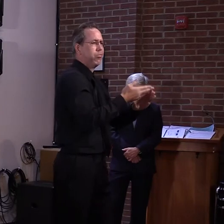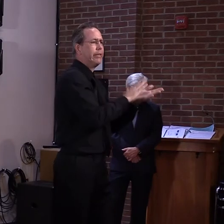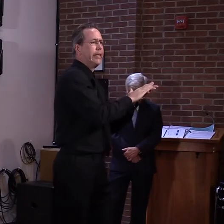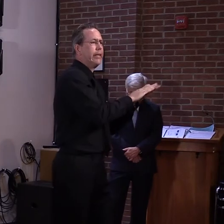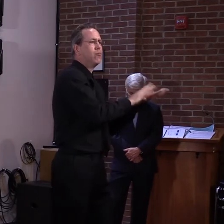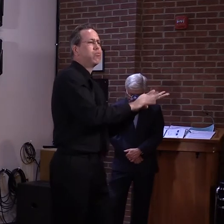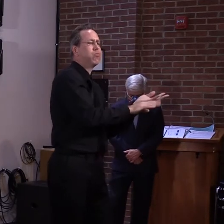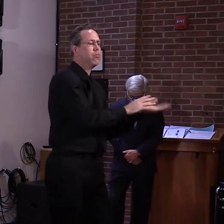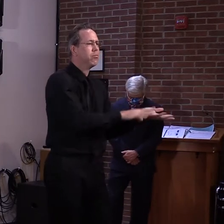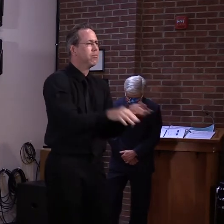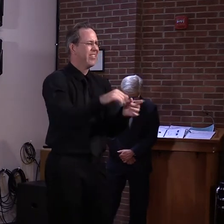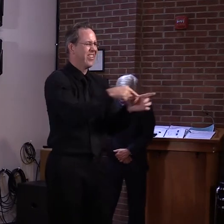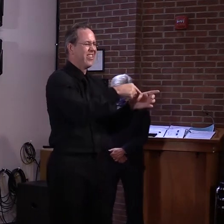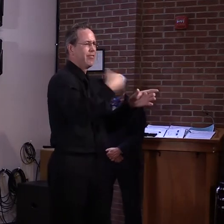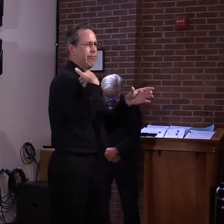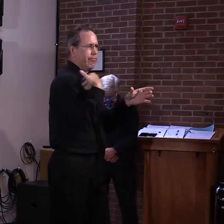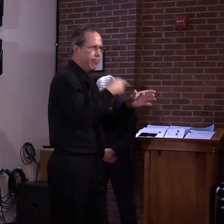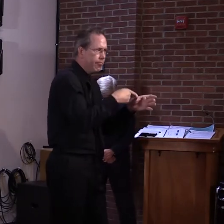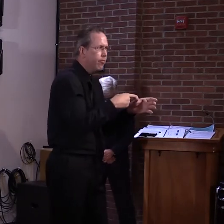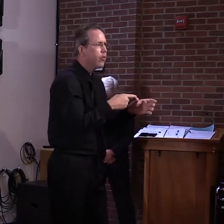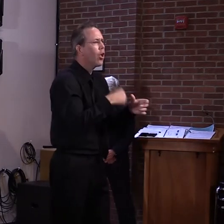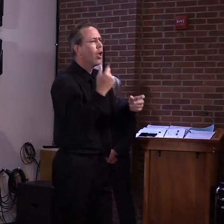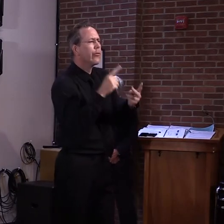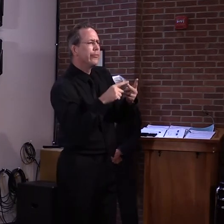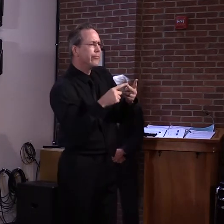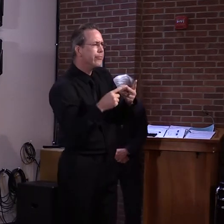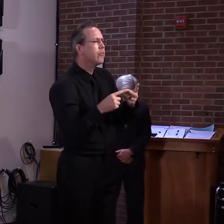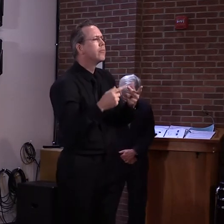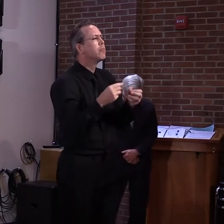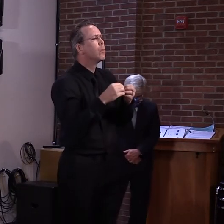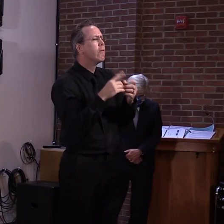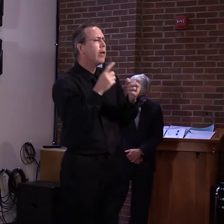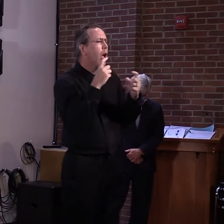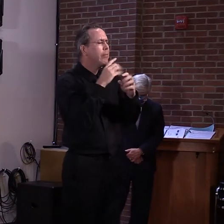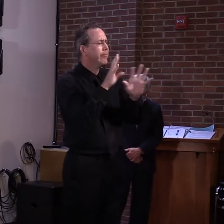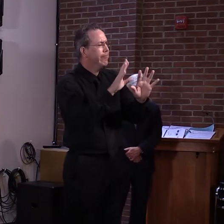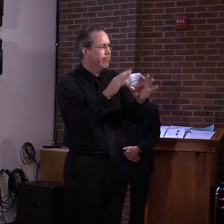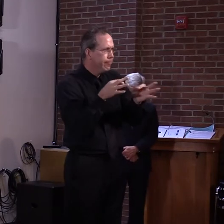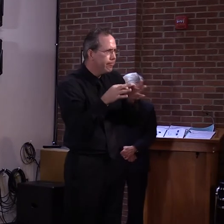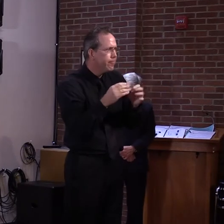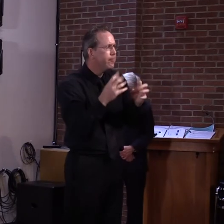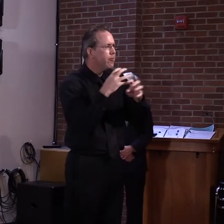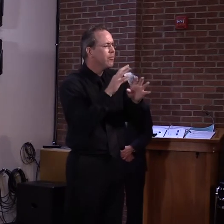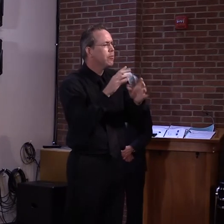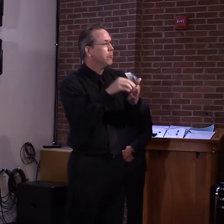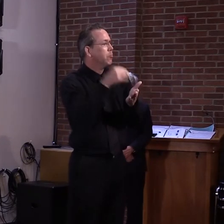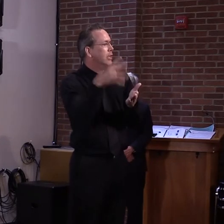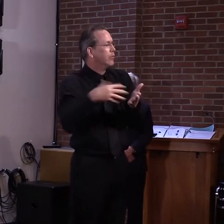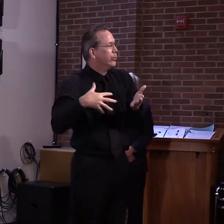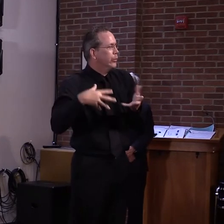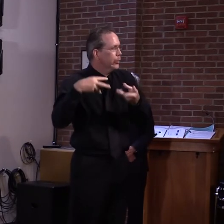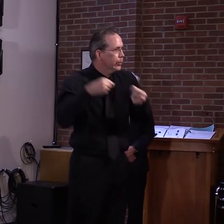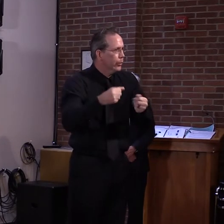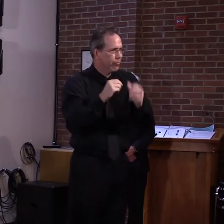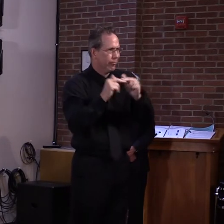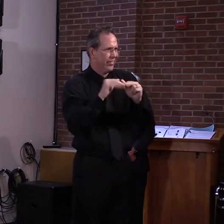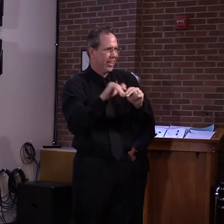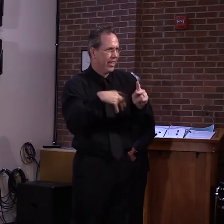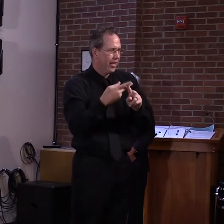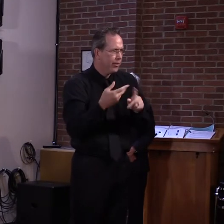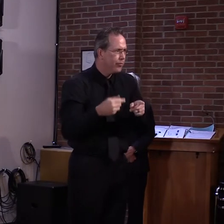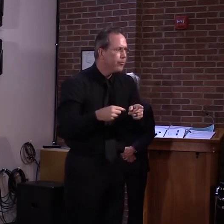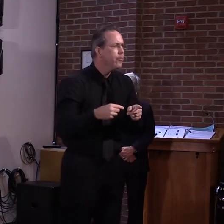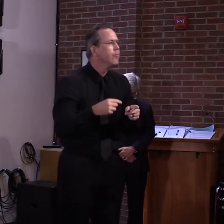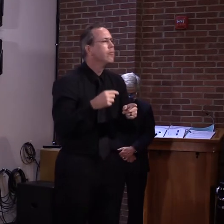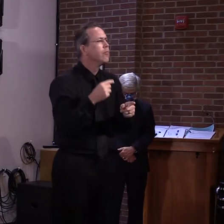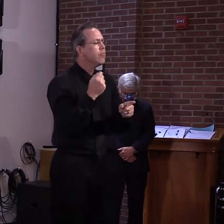more expensive, complicated, but also has the unfortunate or unintended consequence of removing